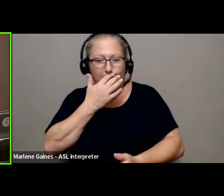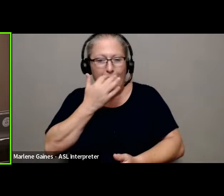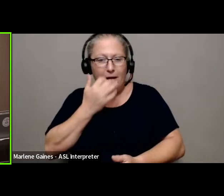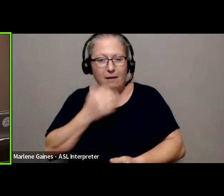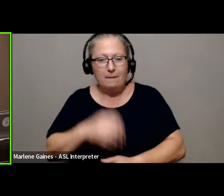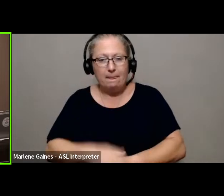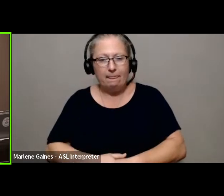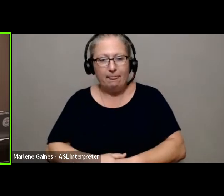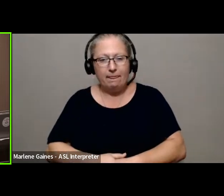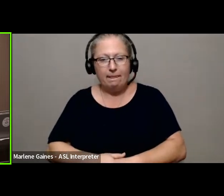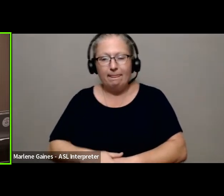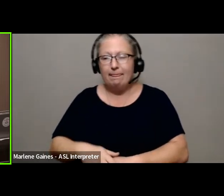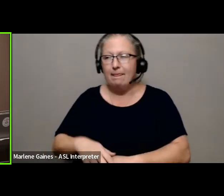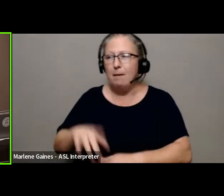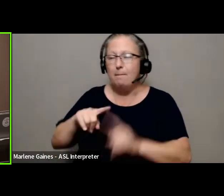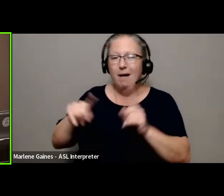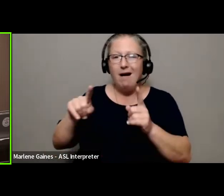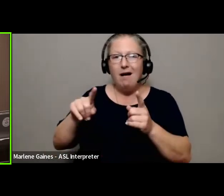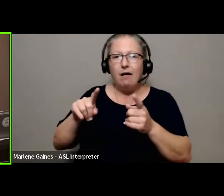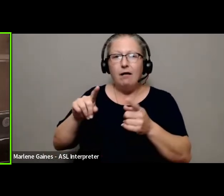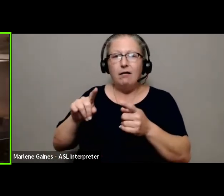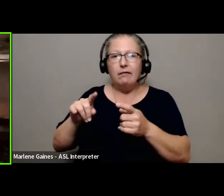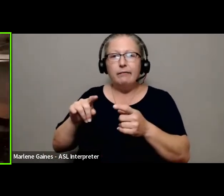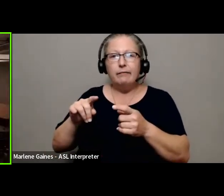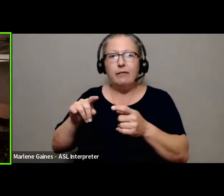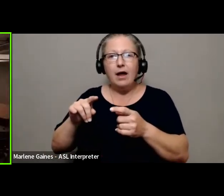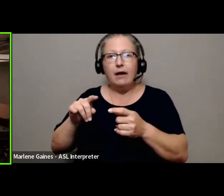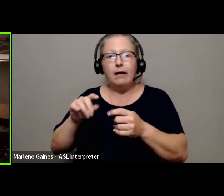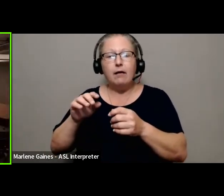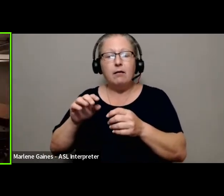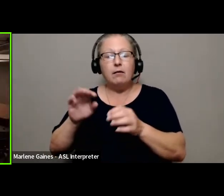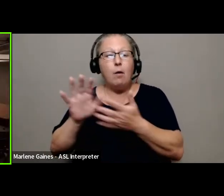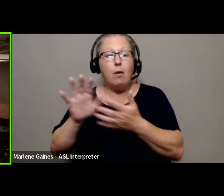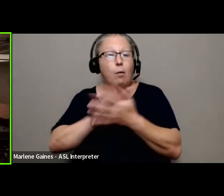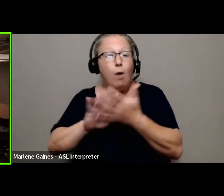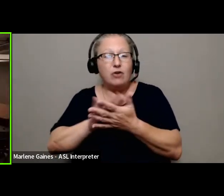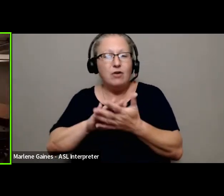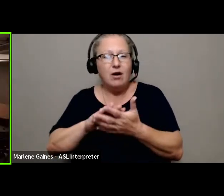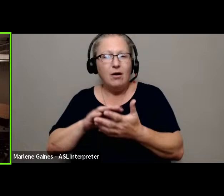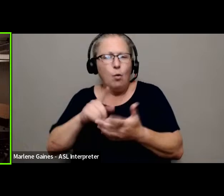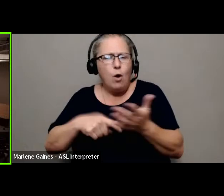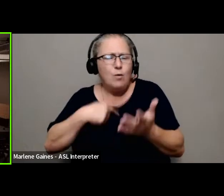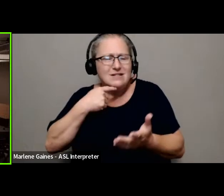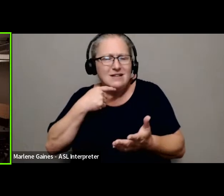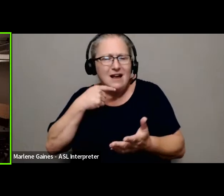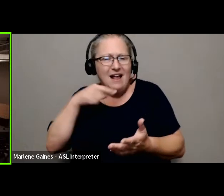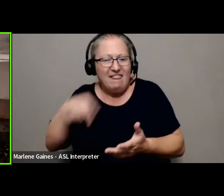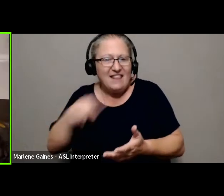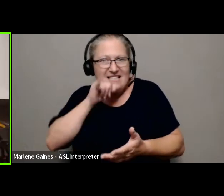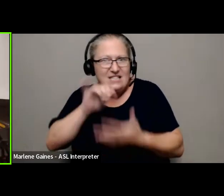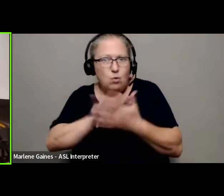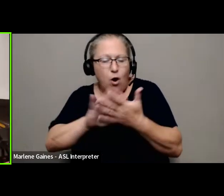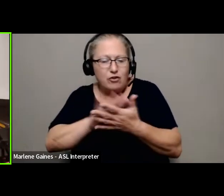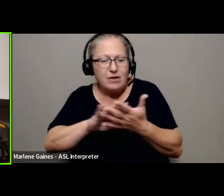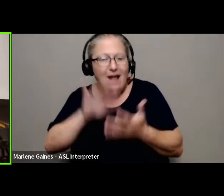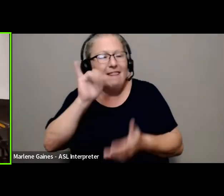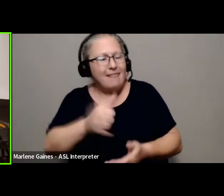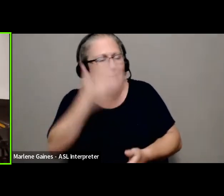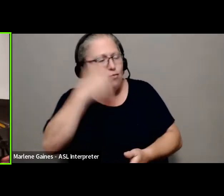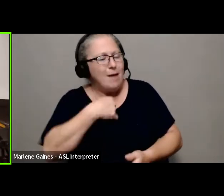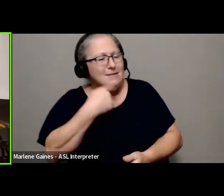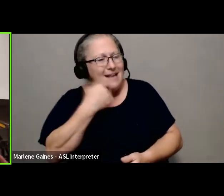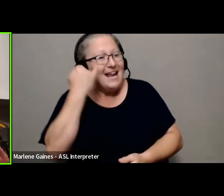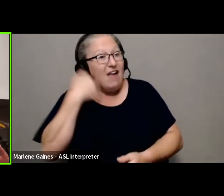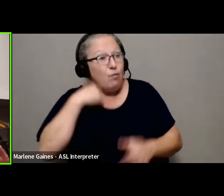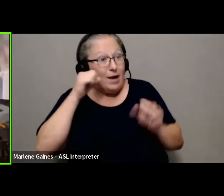and watering it down. I mean, what are we saying? This isn't watering it down. No, That's why I'm saying, if we